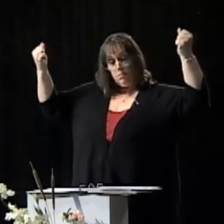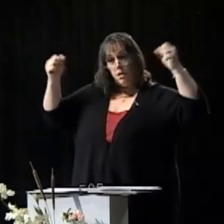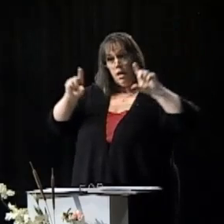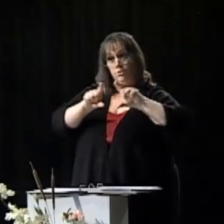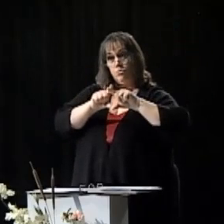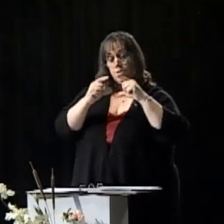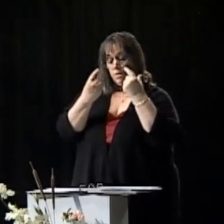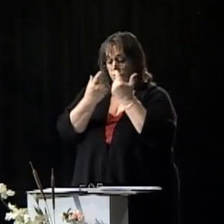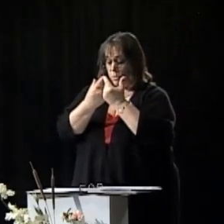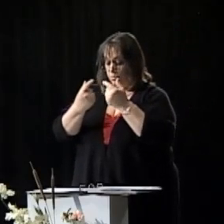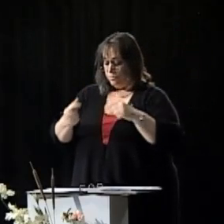exercise group.